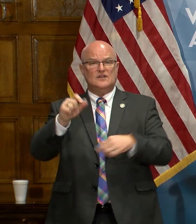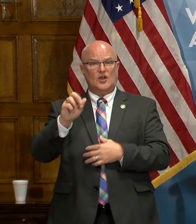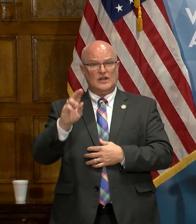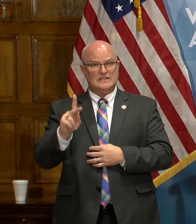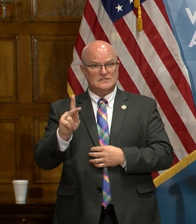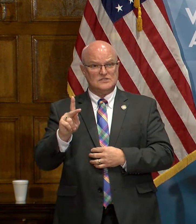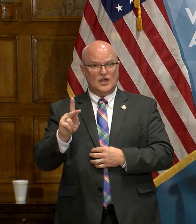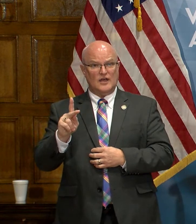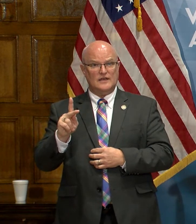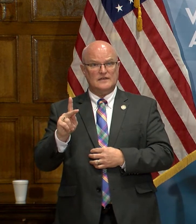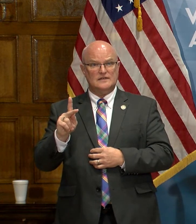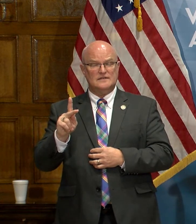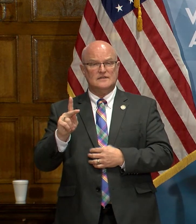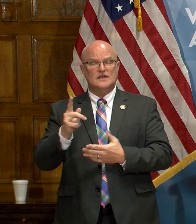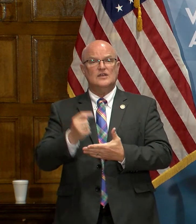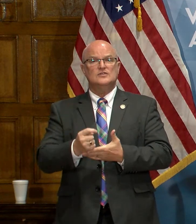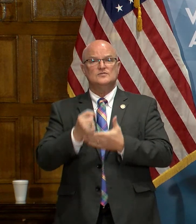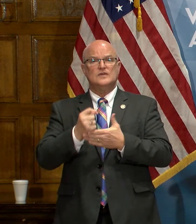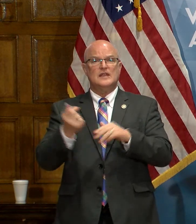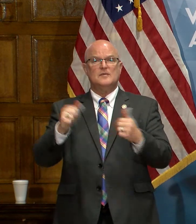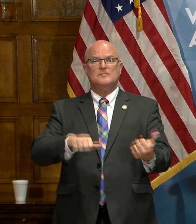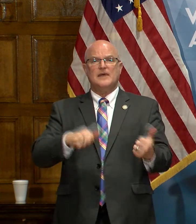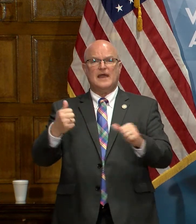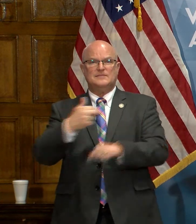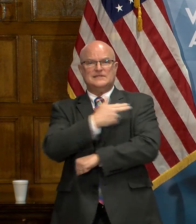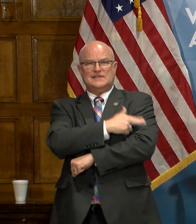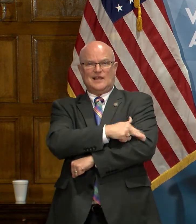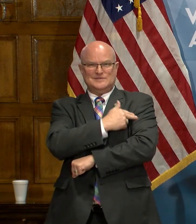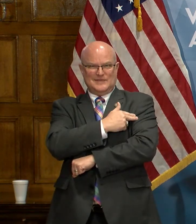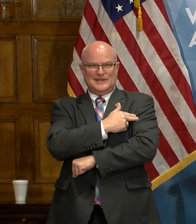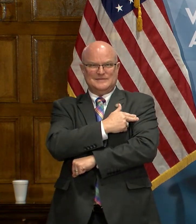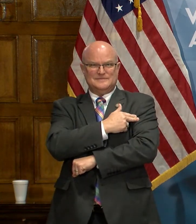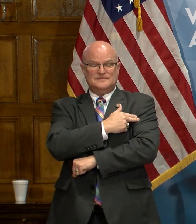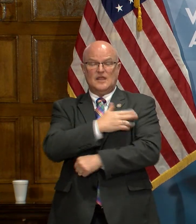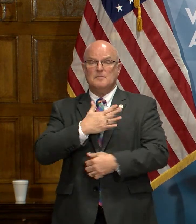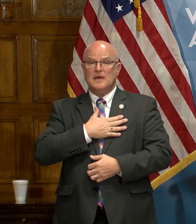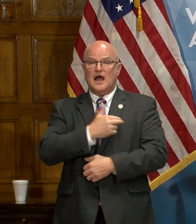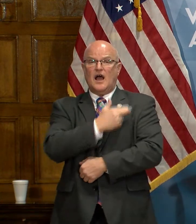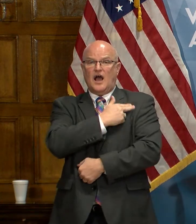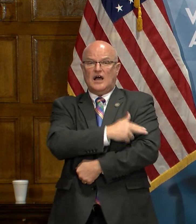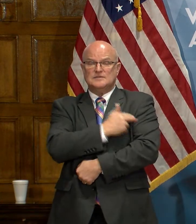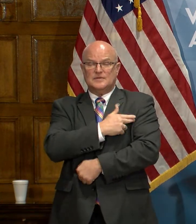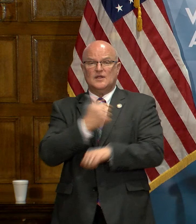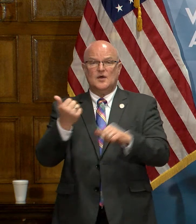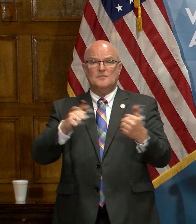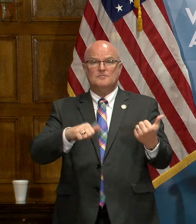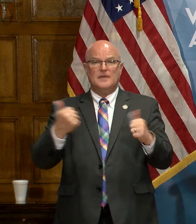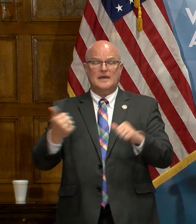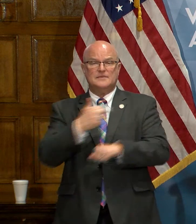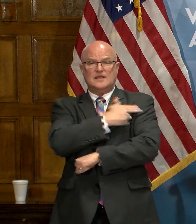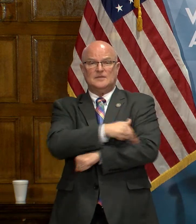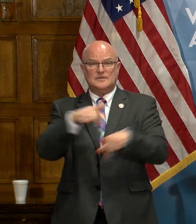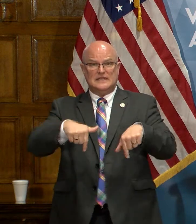Arkansas were being treated in a Baptist Health facility. My hospital, Baptist Health Medical Center in Little Rock,